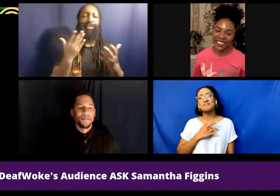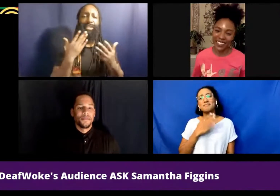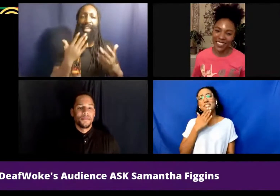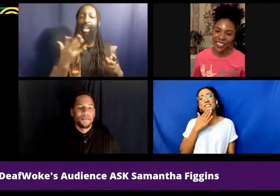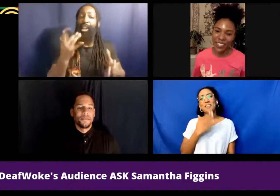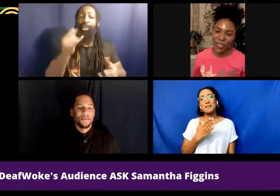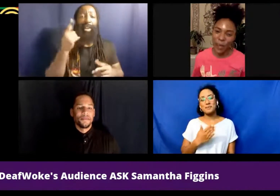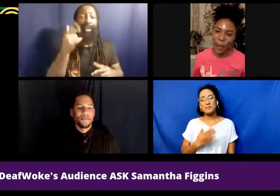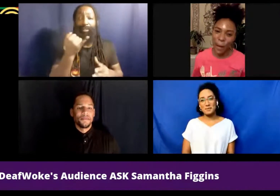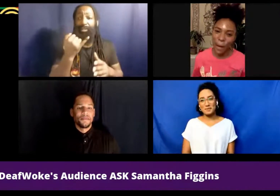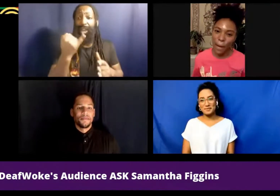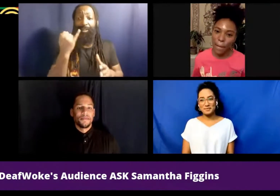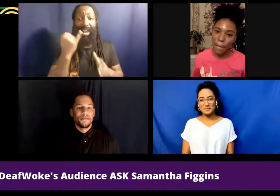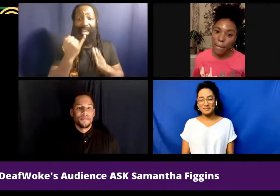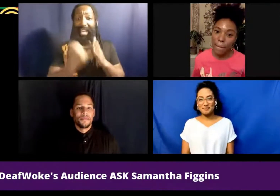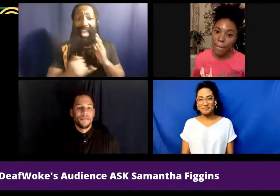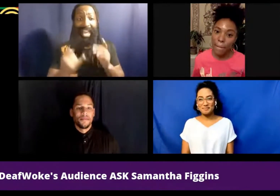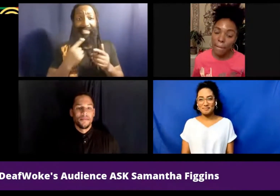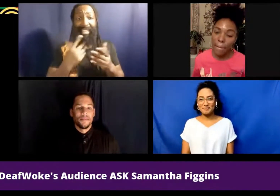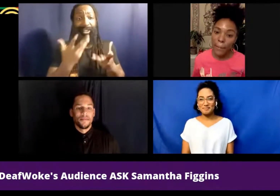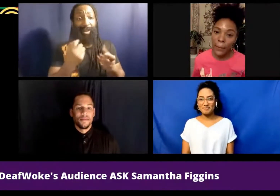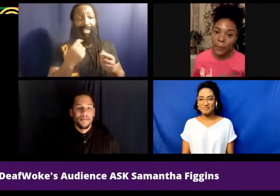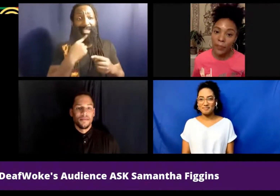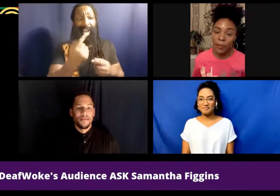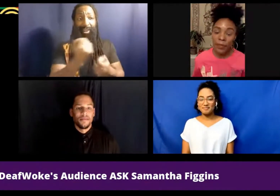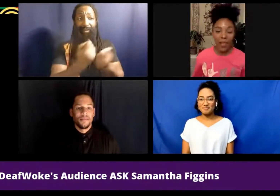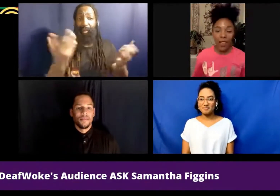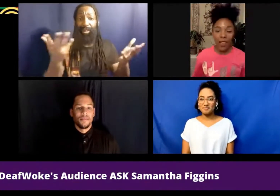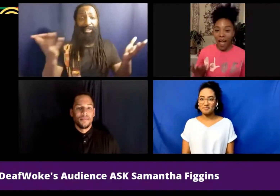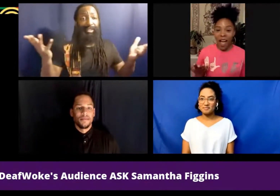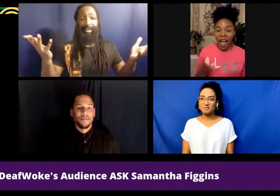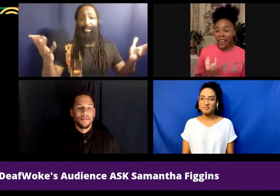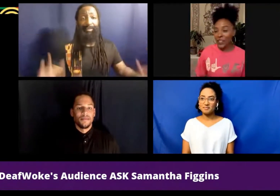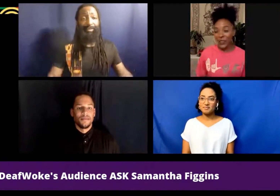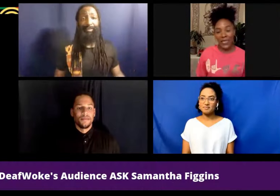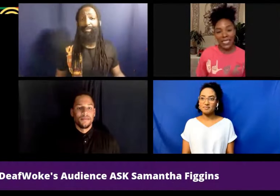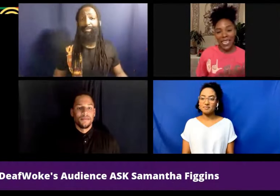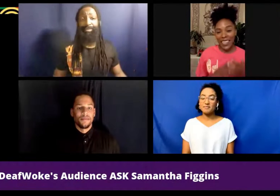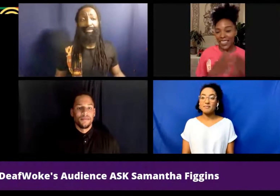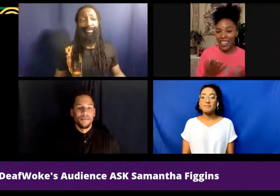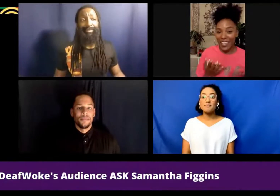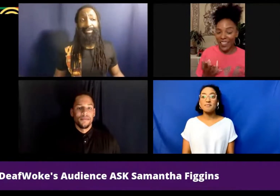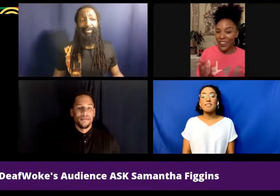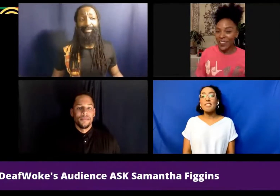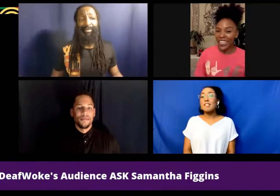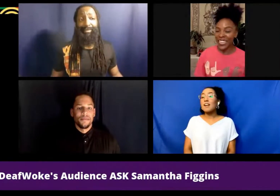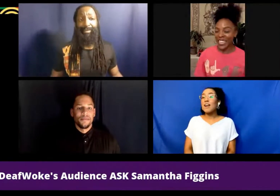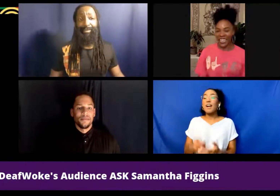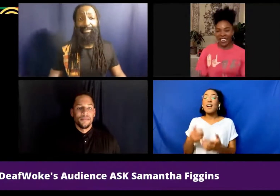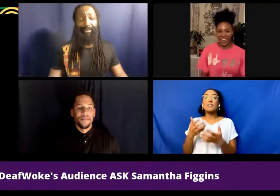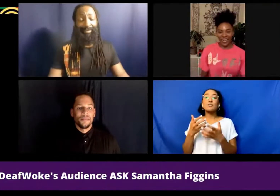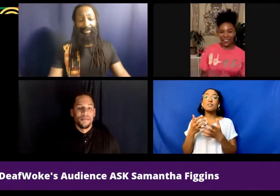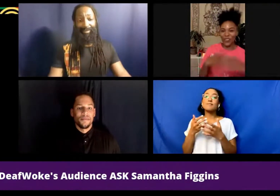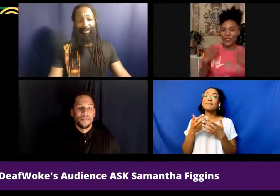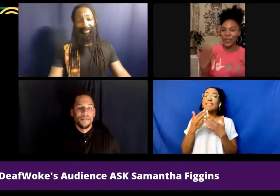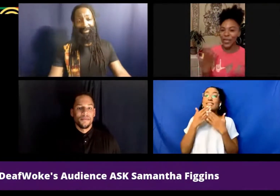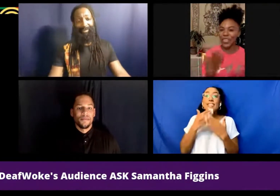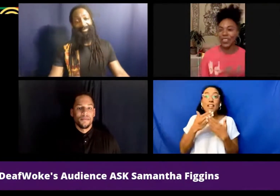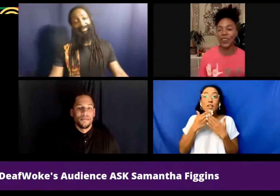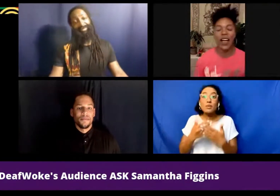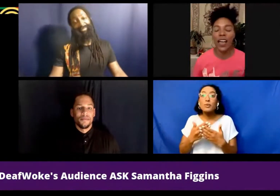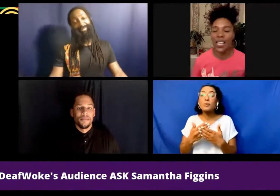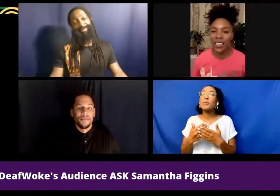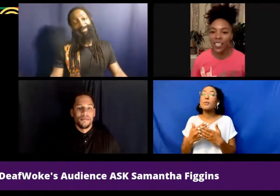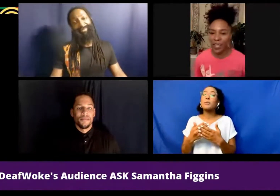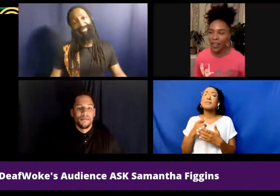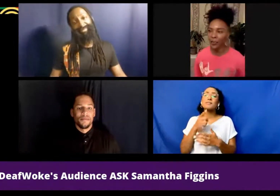So I will say, you have any last thing you want to tell everyone? I just want to say thank you and for being